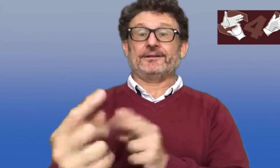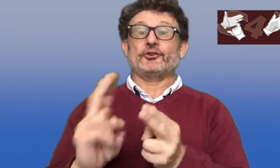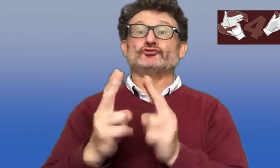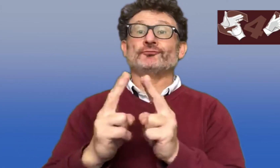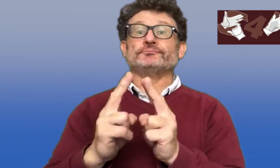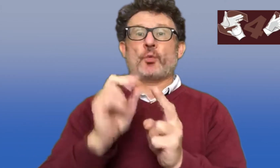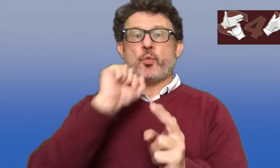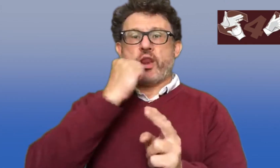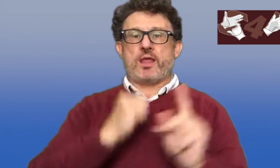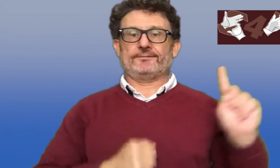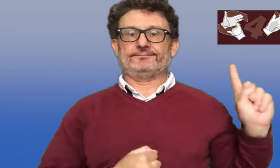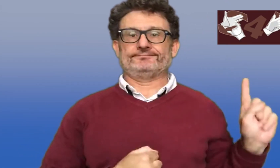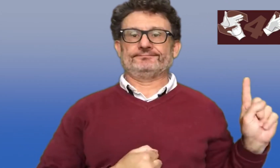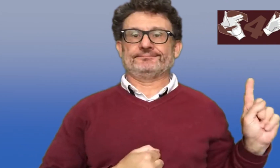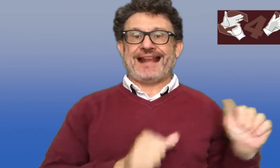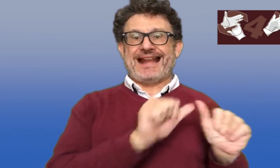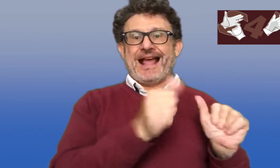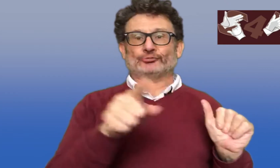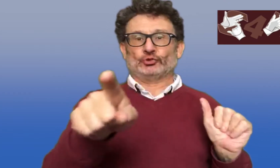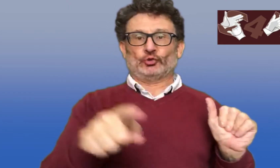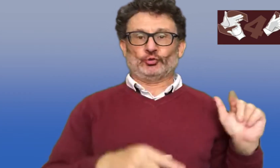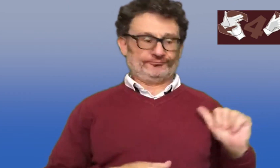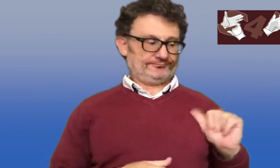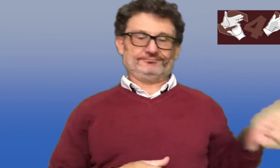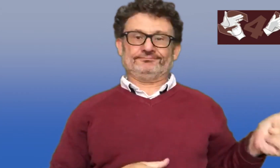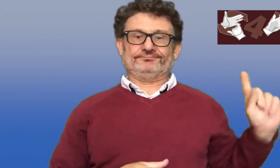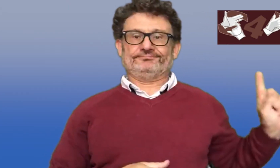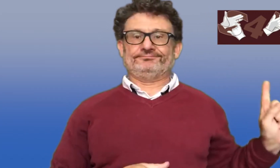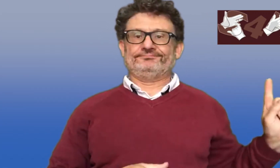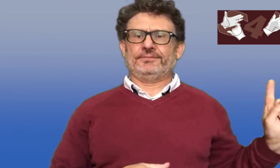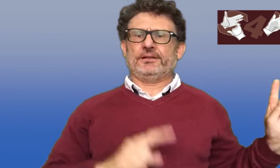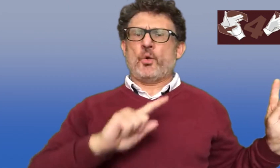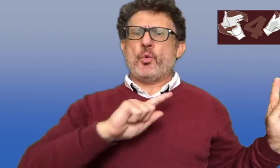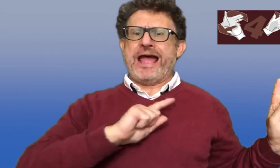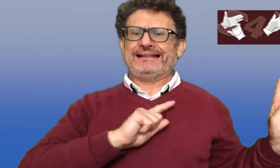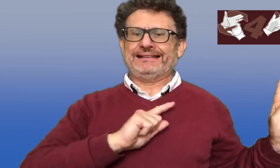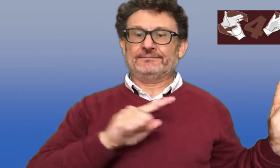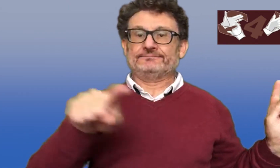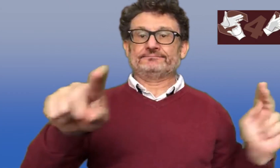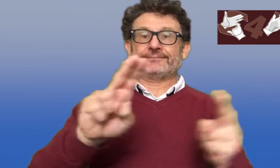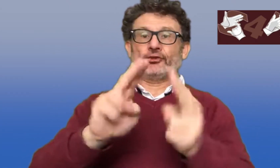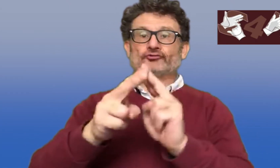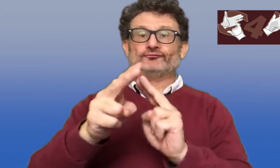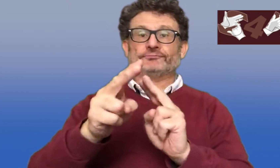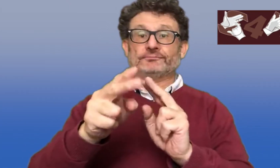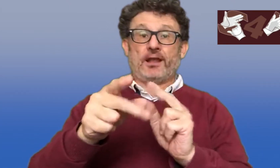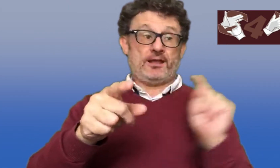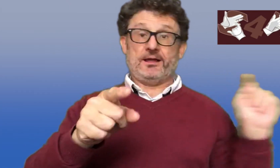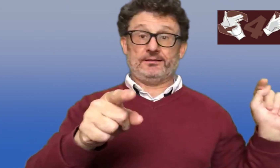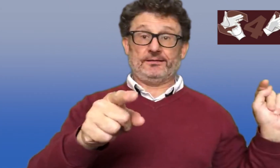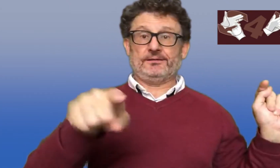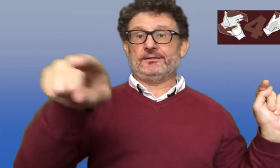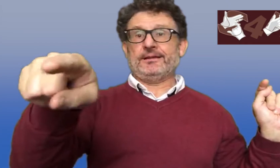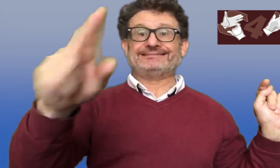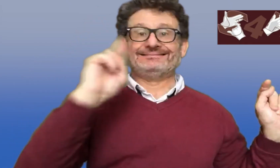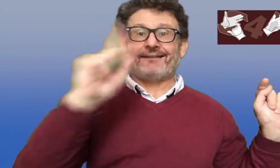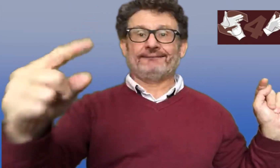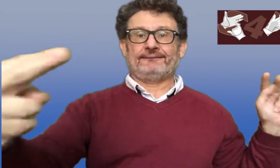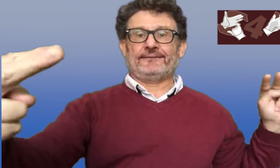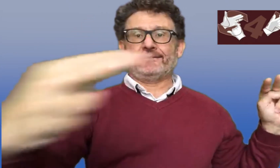deaf person, and then an interpreter. Now, the interpreter would sit just by you or stand just by you, because then the interpreter would have